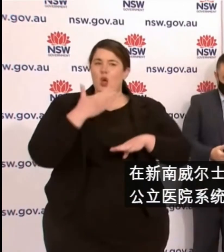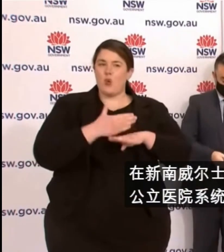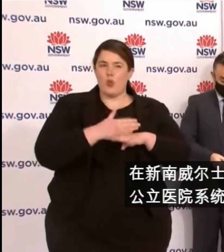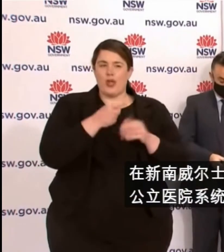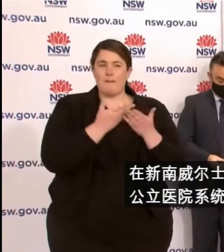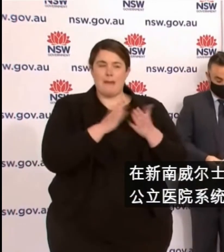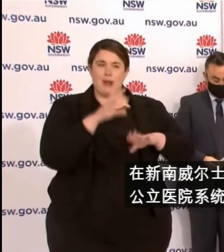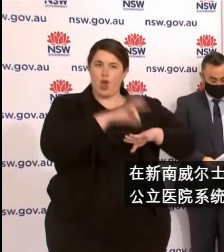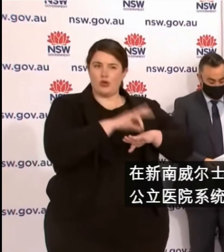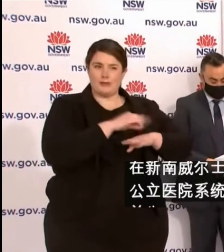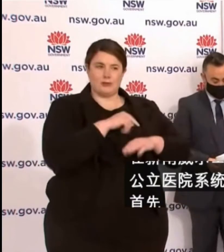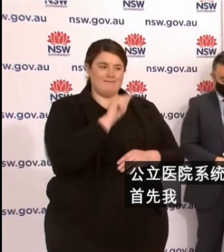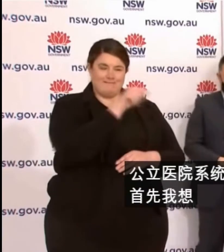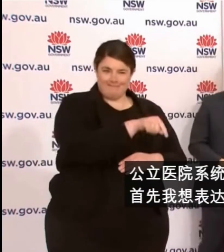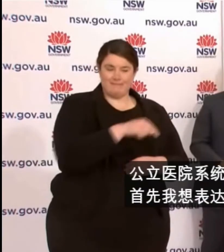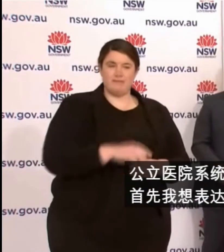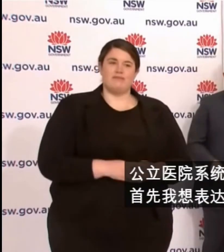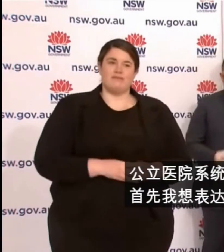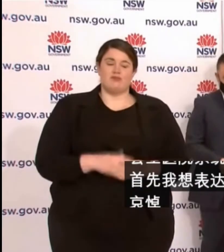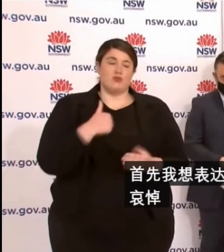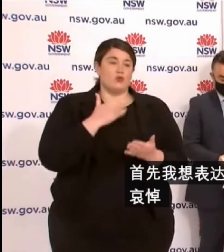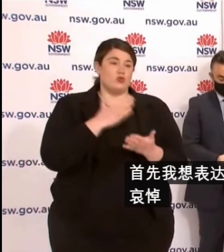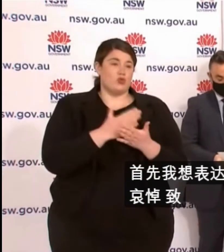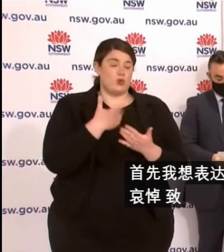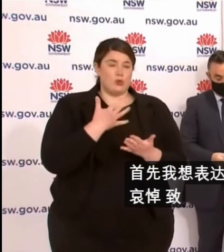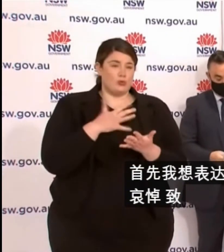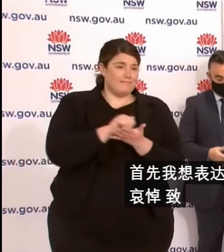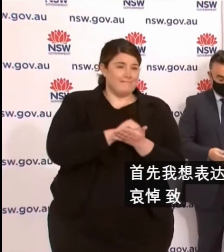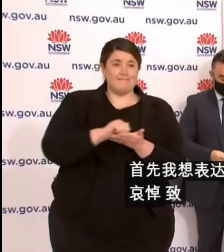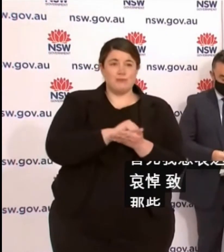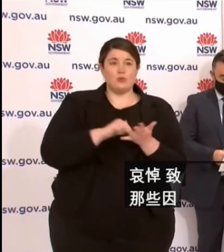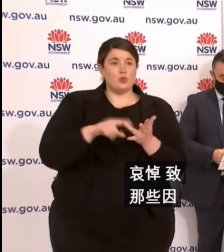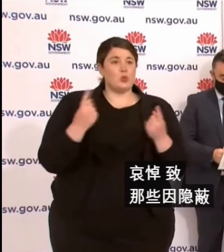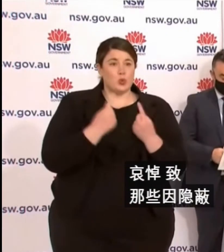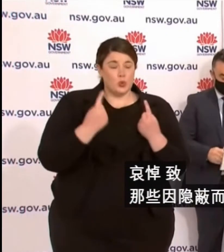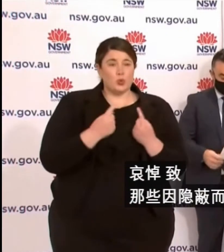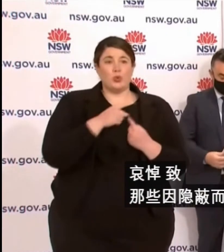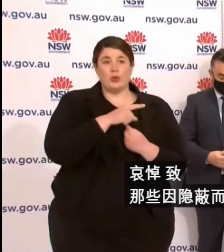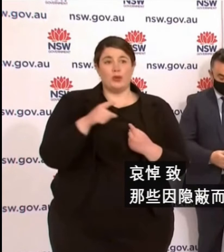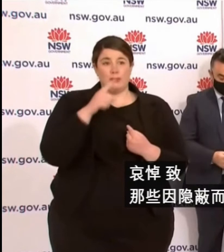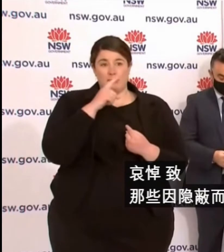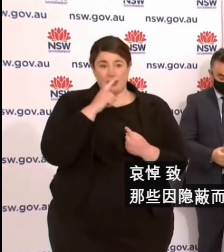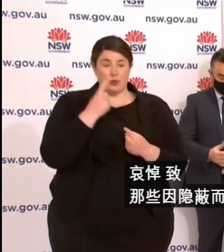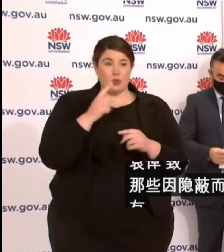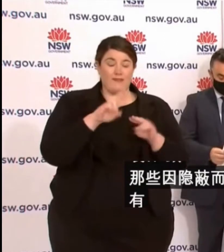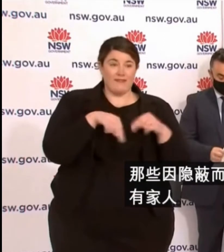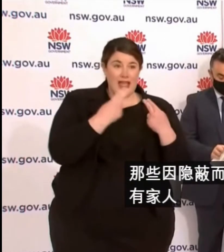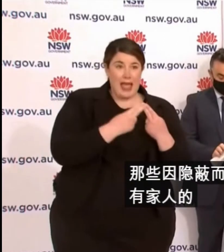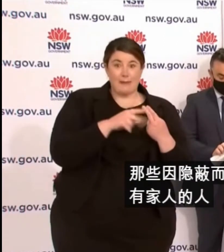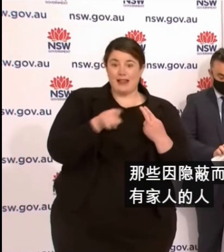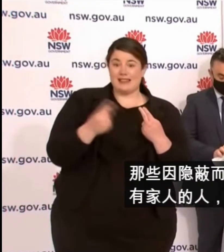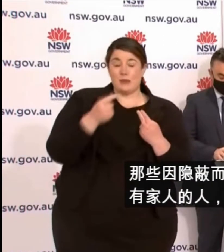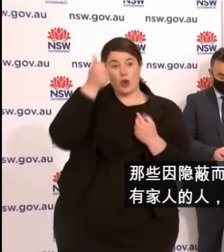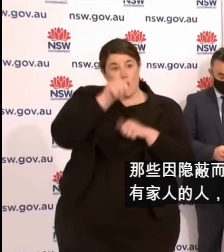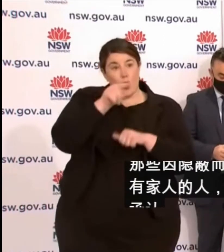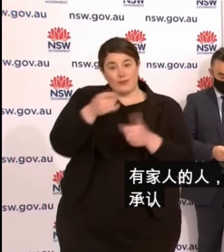system. First of all, I'd like to express my condolences to people who've lost lives due to COVID or those who have family